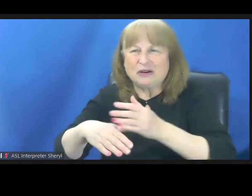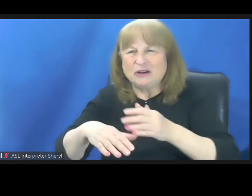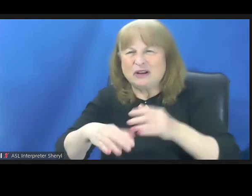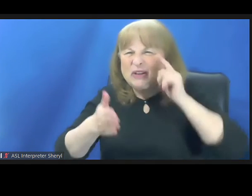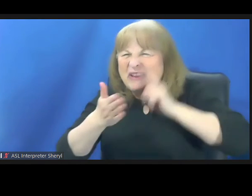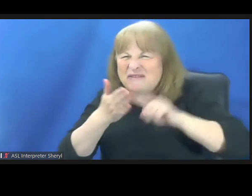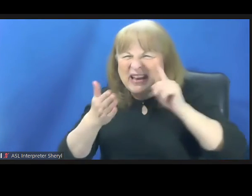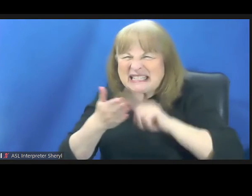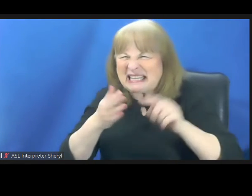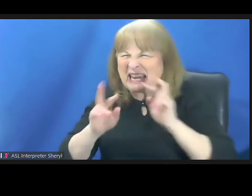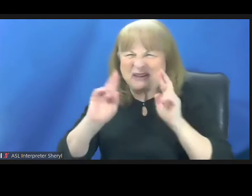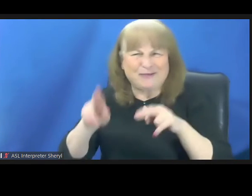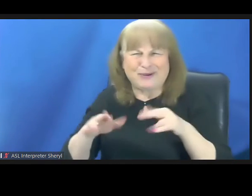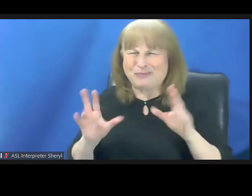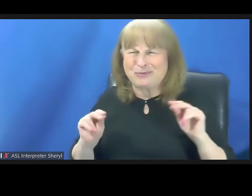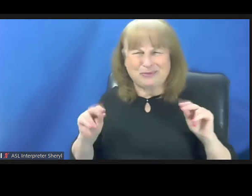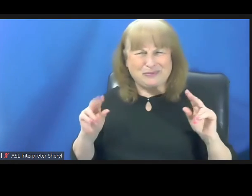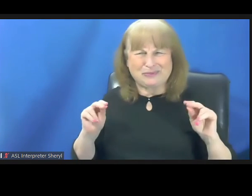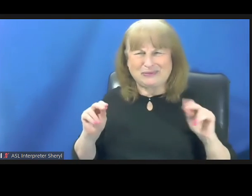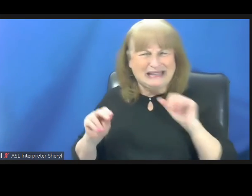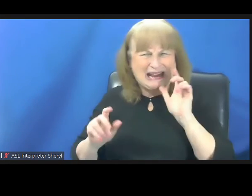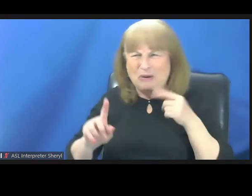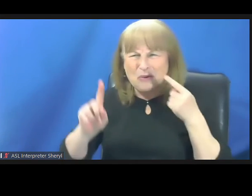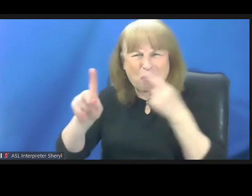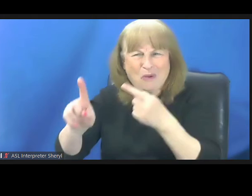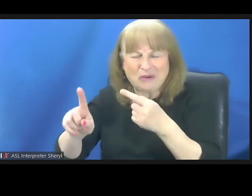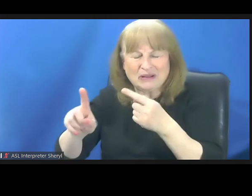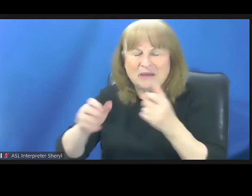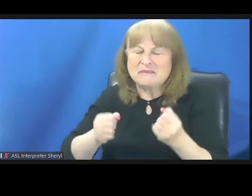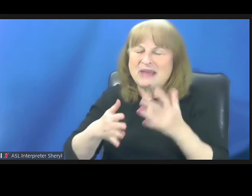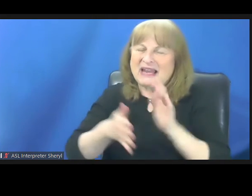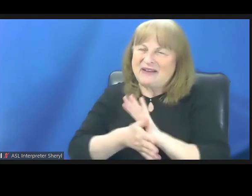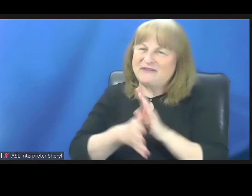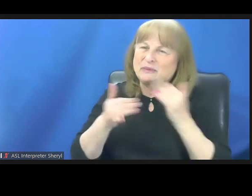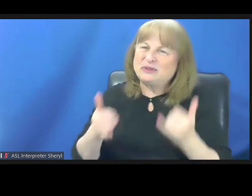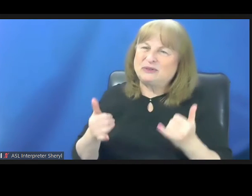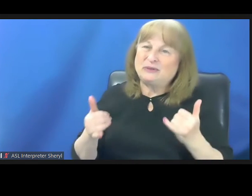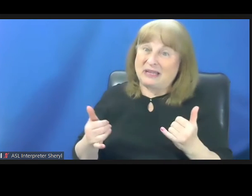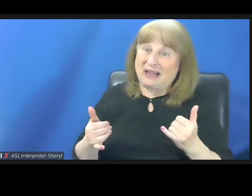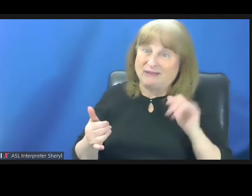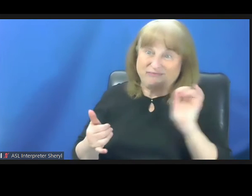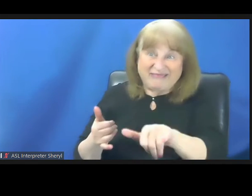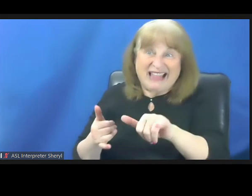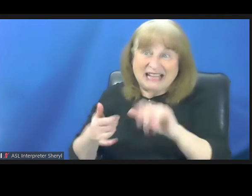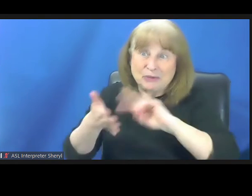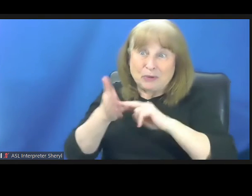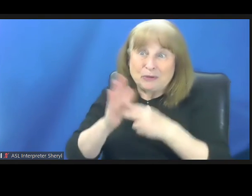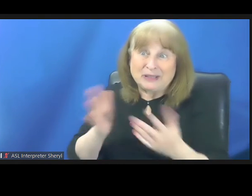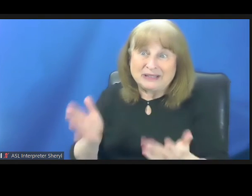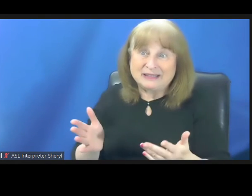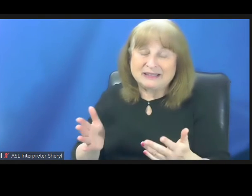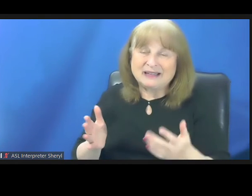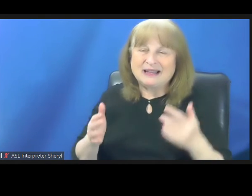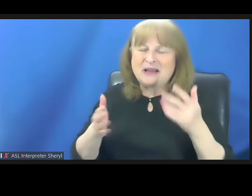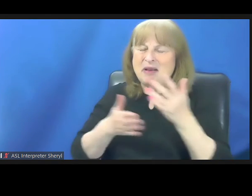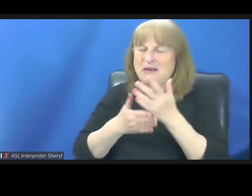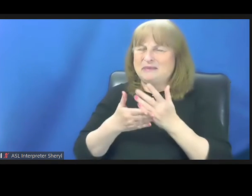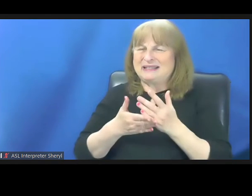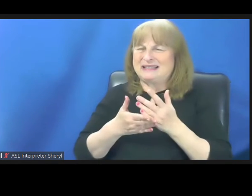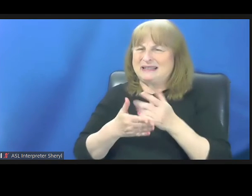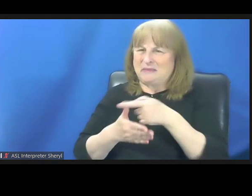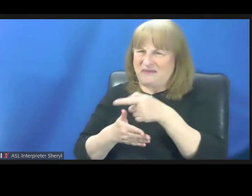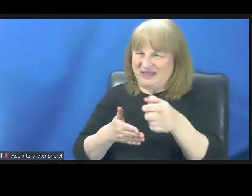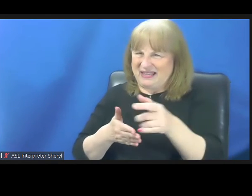investigative reporting. There are a lot of films today that are just that. And some of these films have